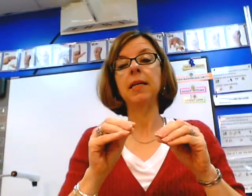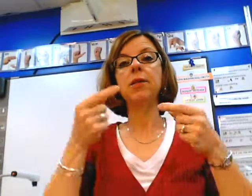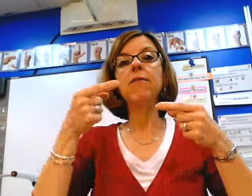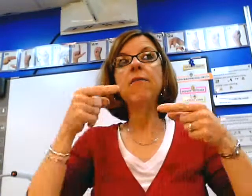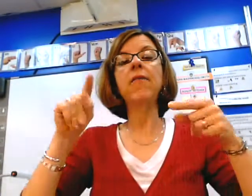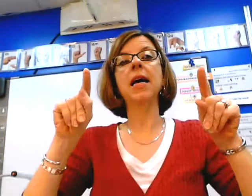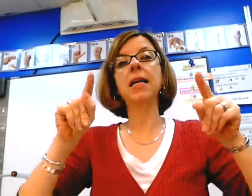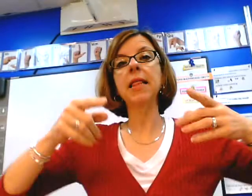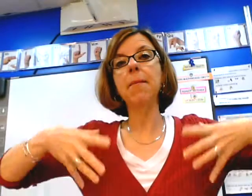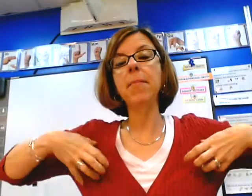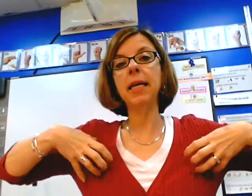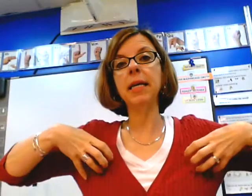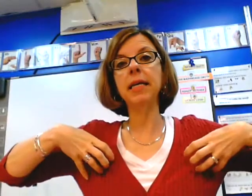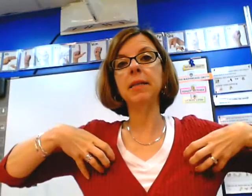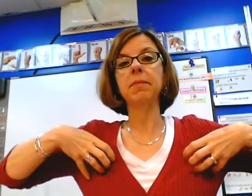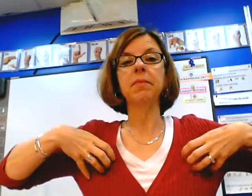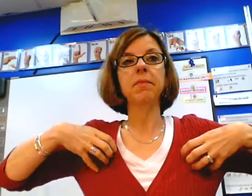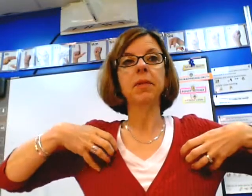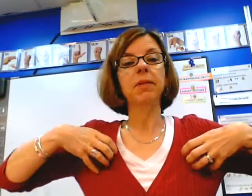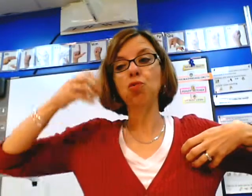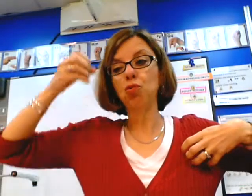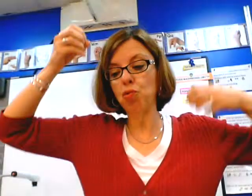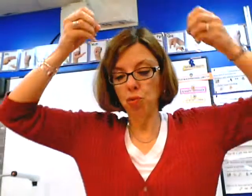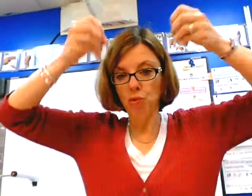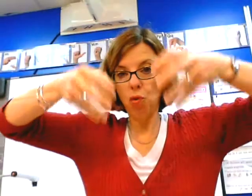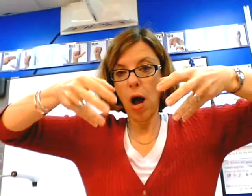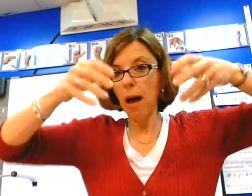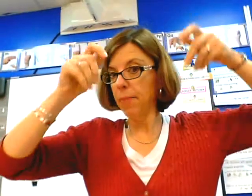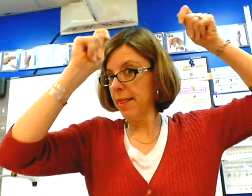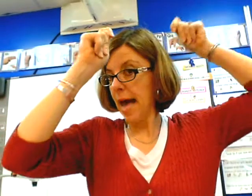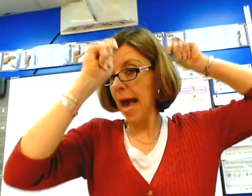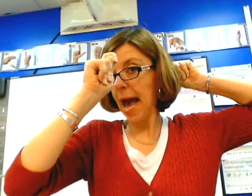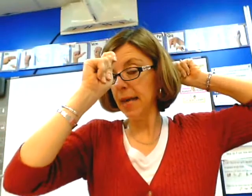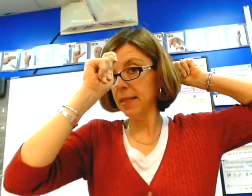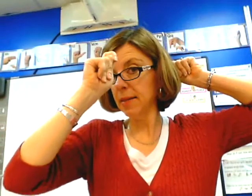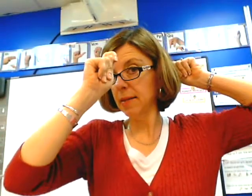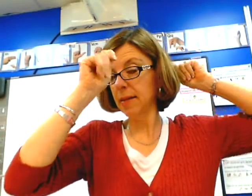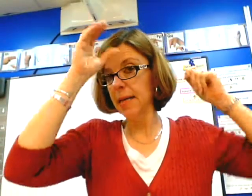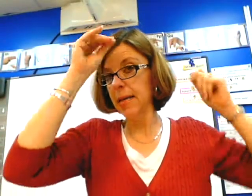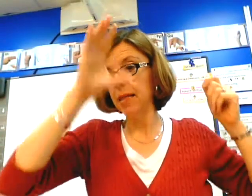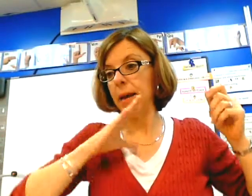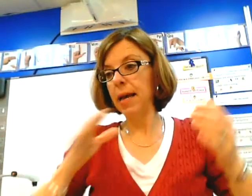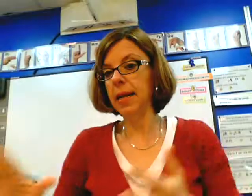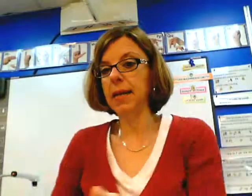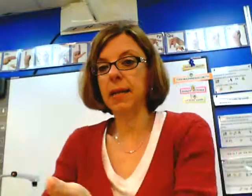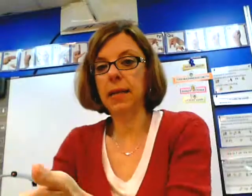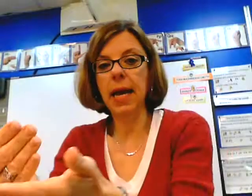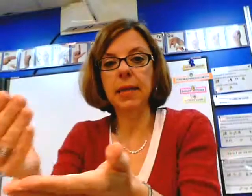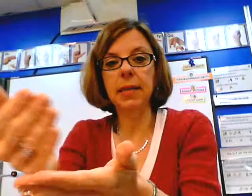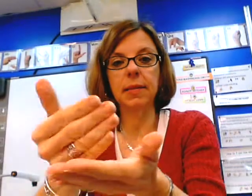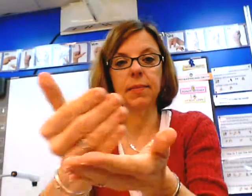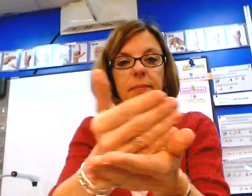movements. So finally the monkeys drop the hats. The man, he